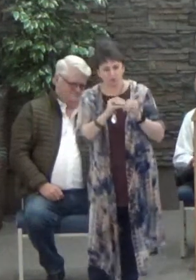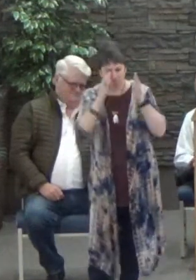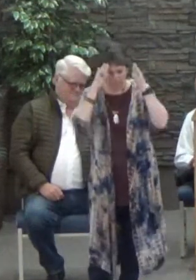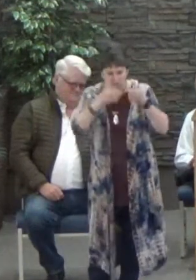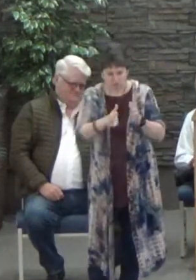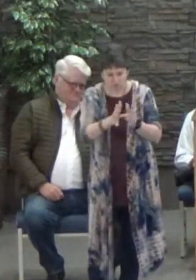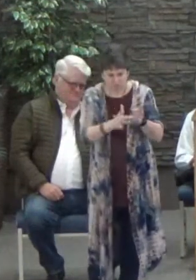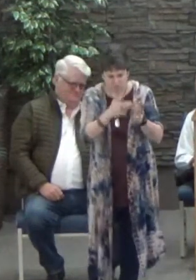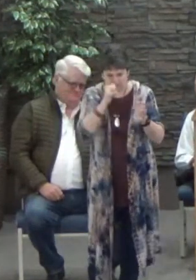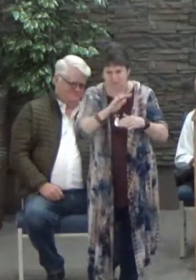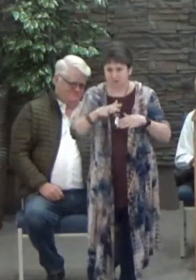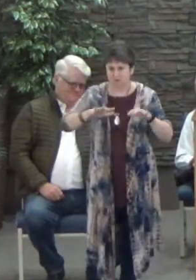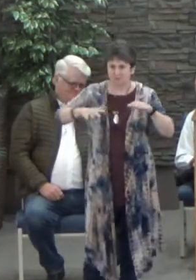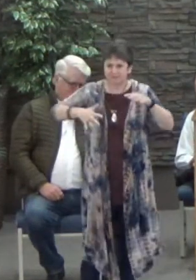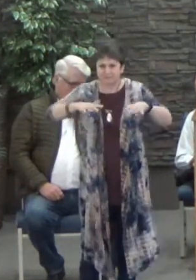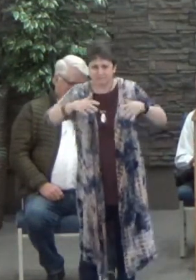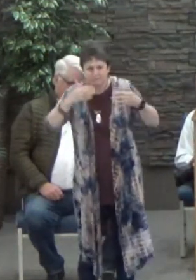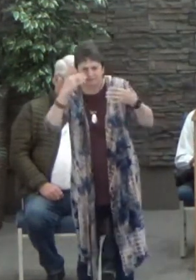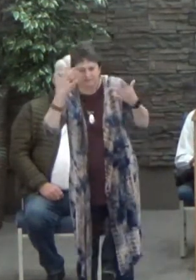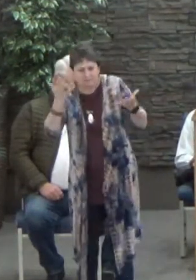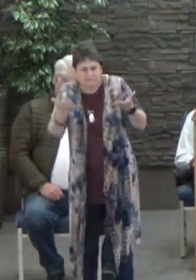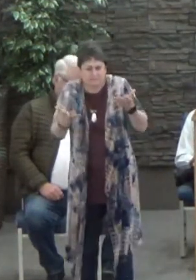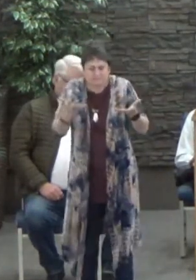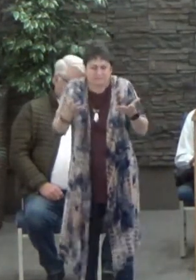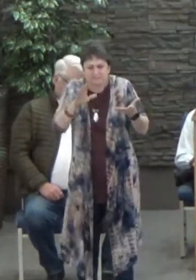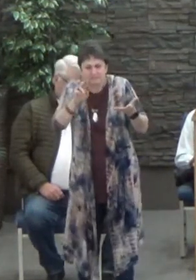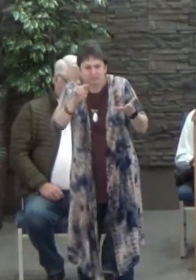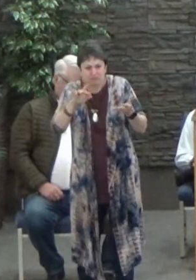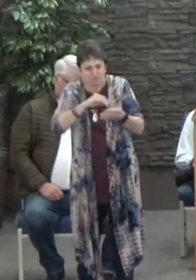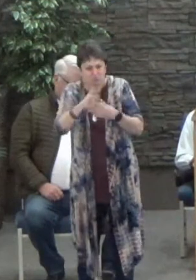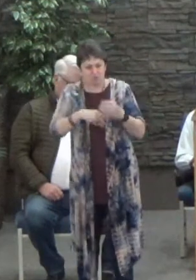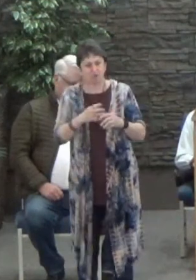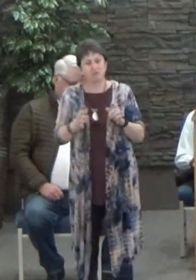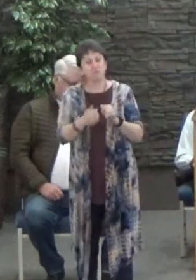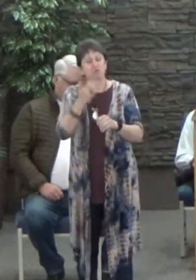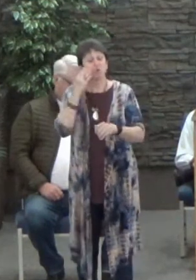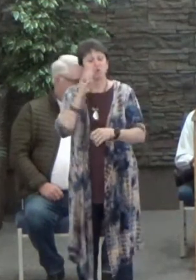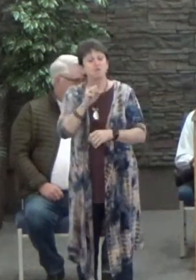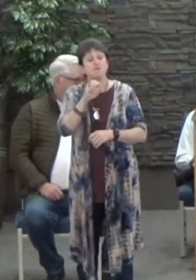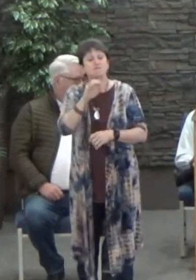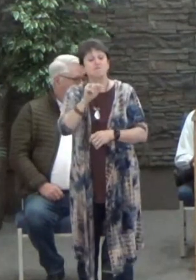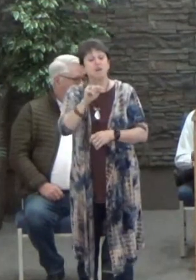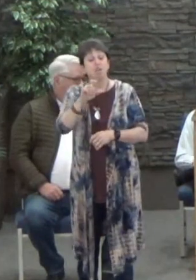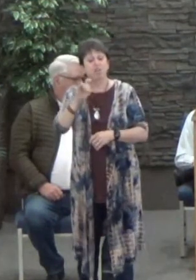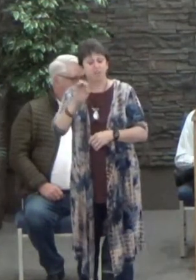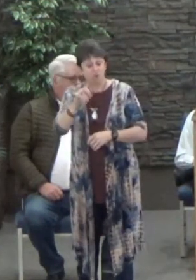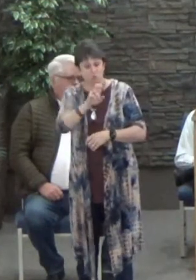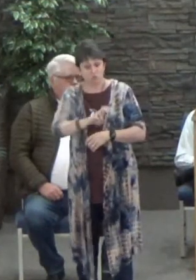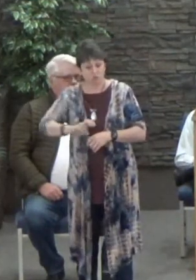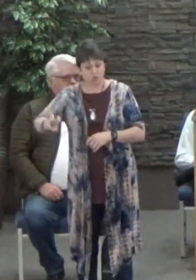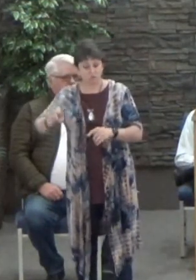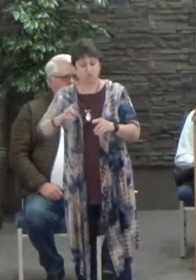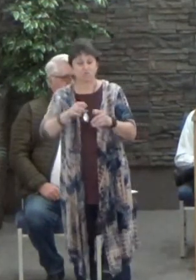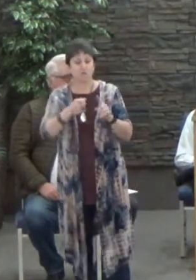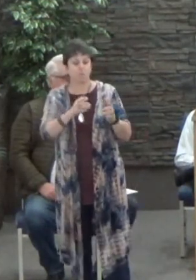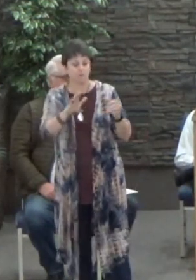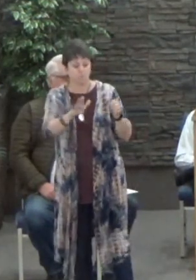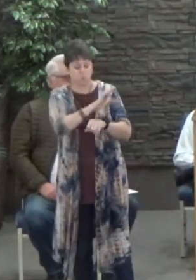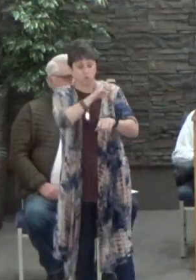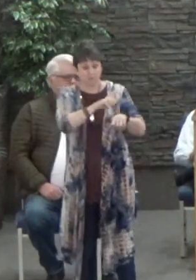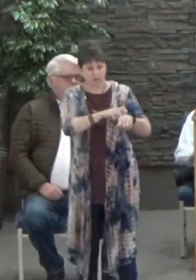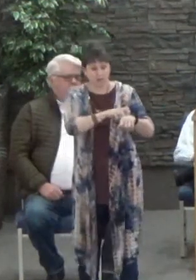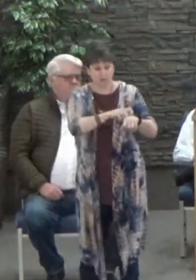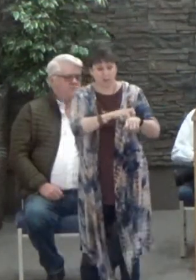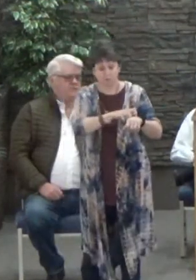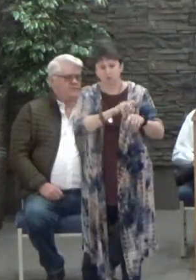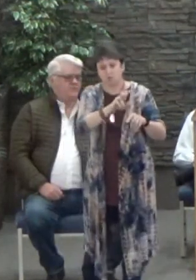because of all the uncertainty in the world. As most of us know, Scott Laird is planning to transition from a full-time member of our staff at the end